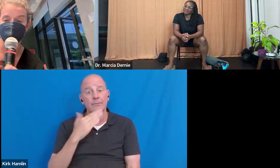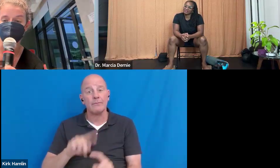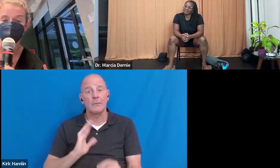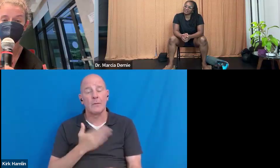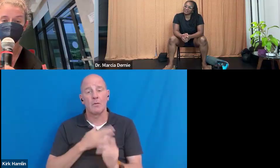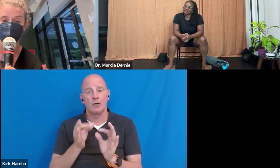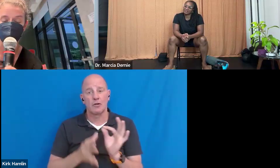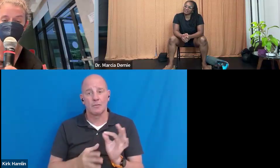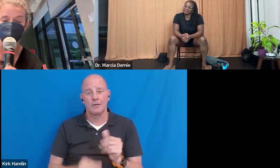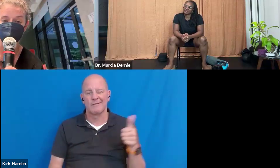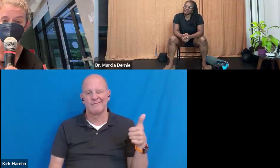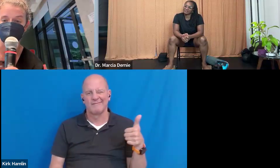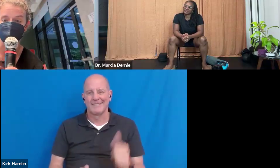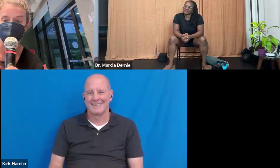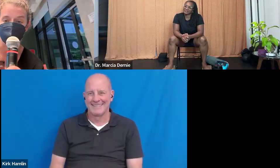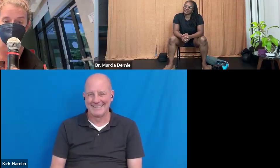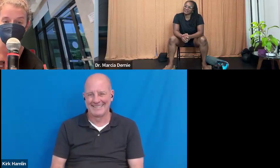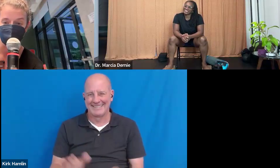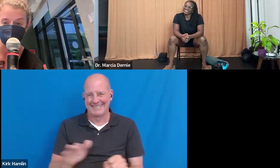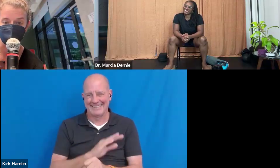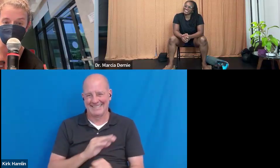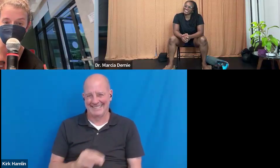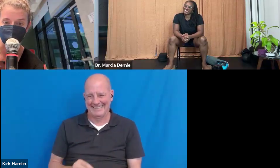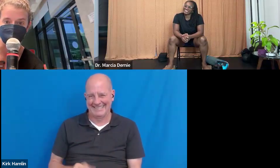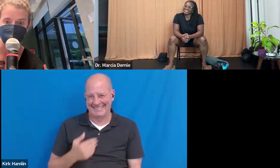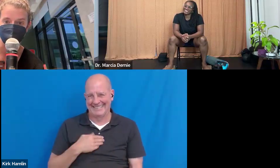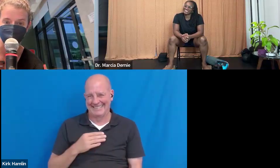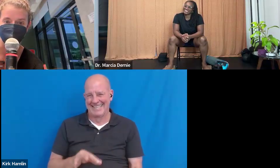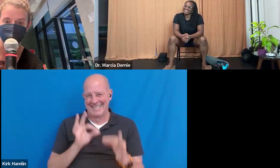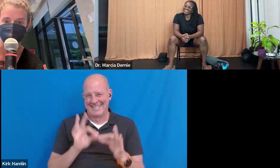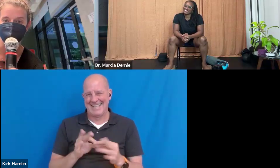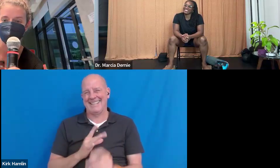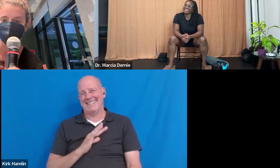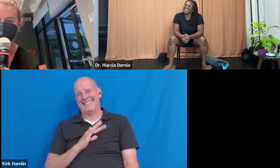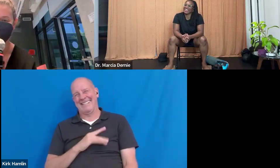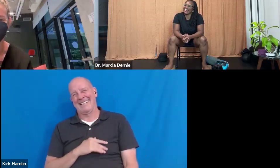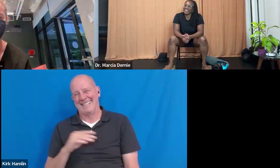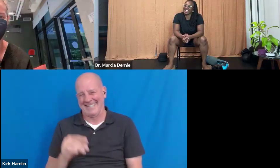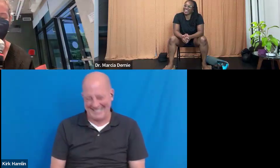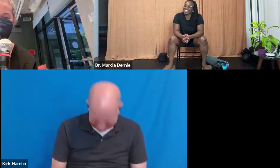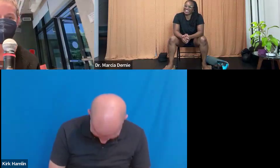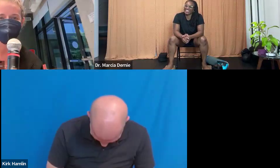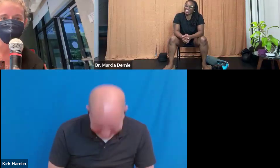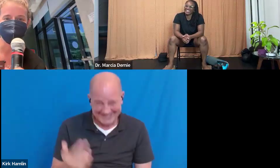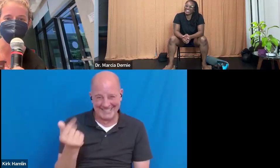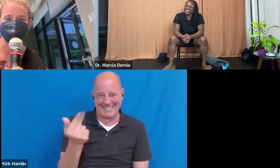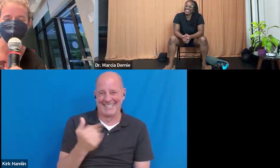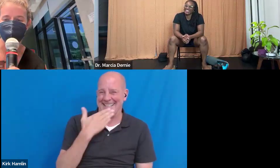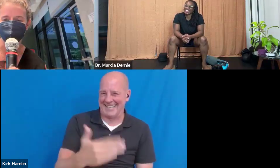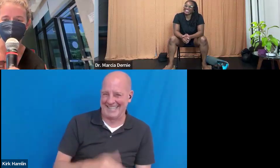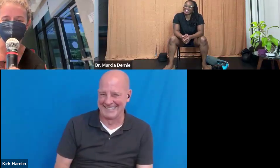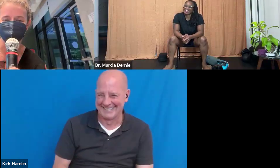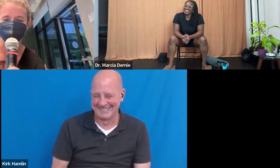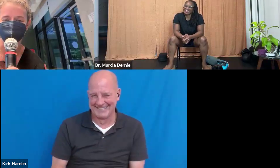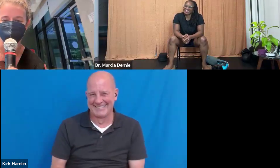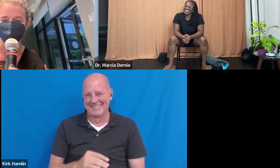interpreter today, who totally nailed it on the perfect straw tongue demo. That was amazing, Kirk. Thank you. And thank you